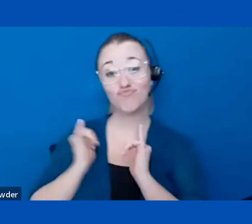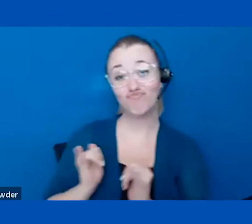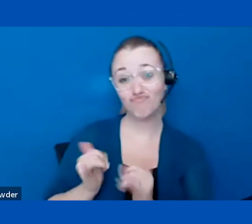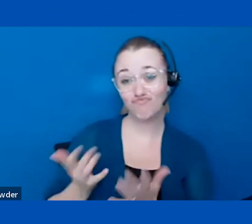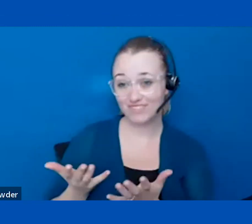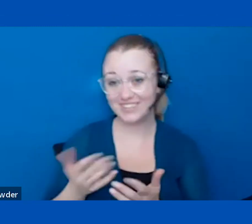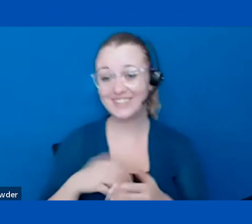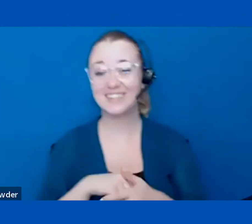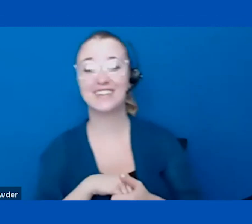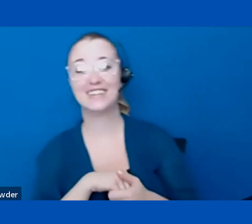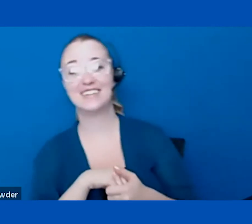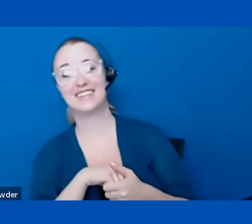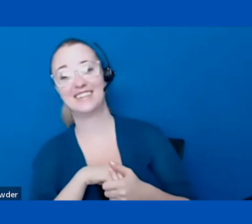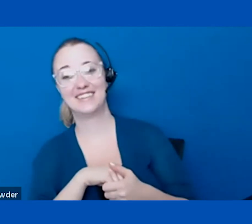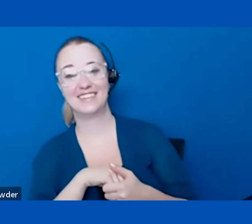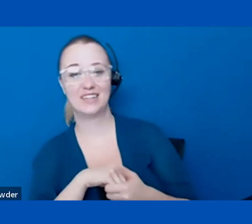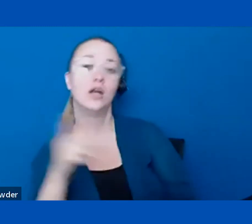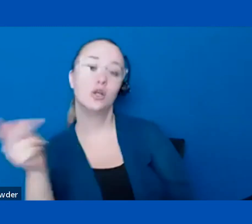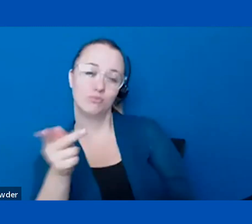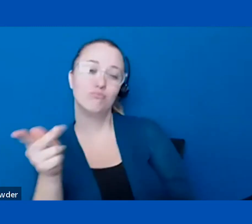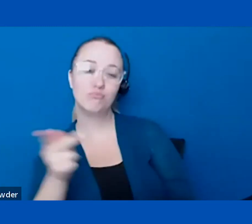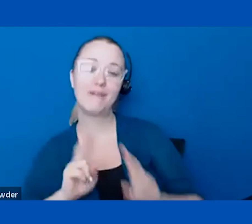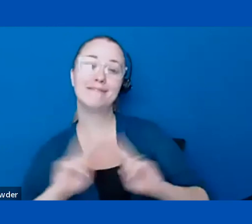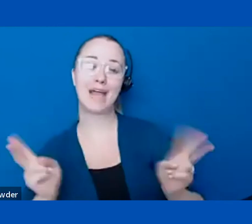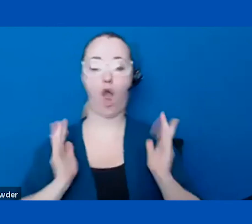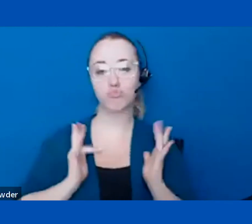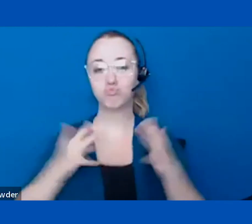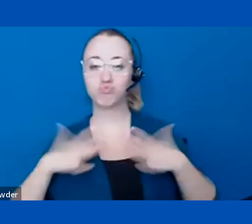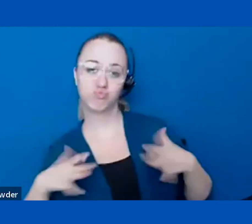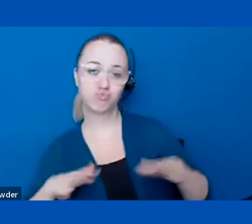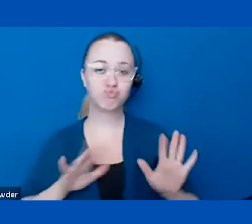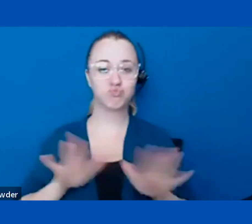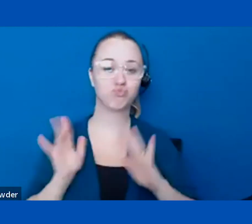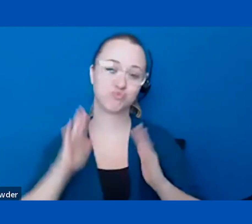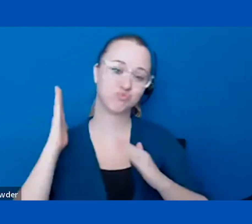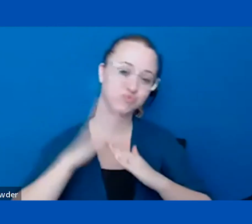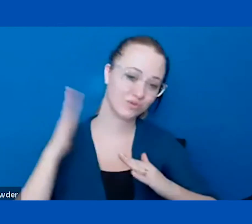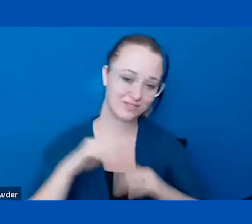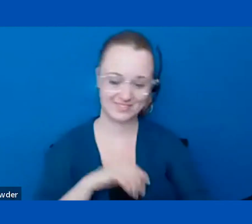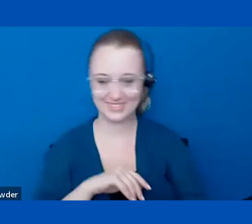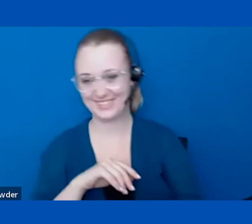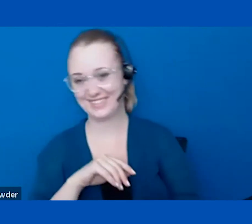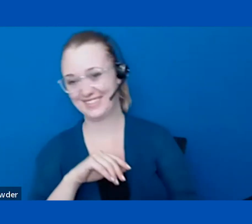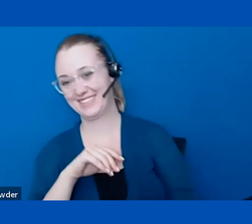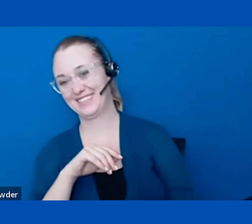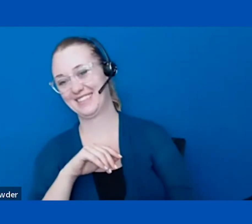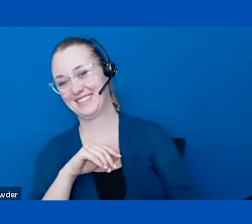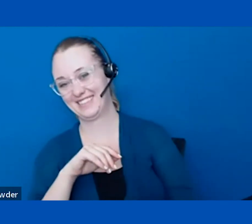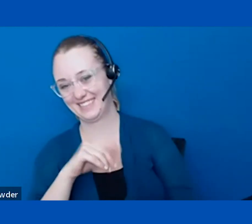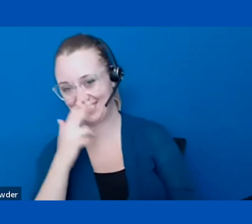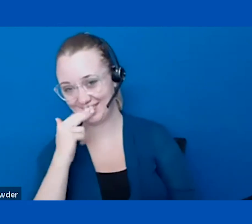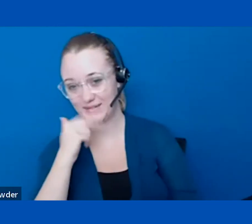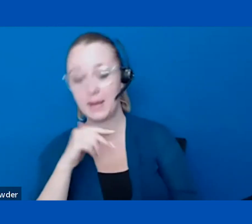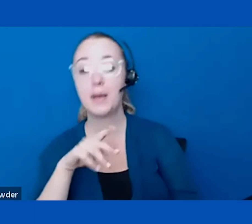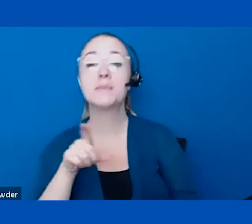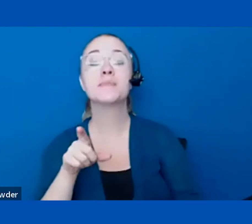at, You, you You know. both are. you're Yeah. he's the man. Both of I you like dress nicely. I